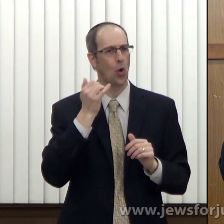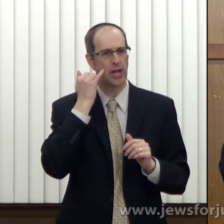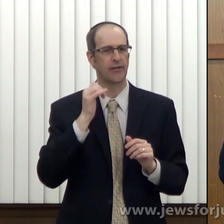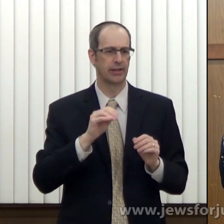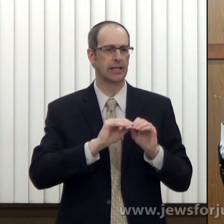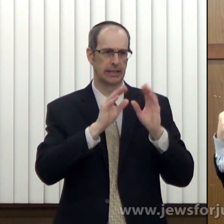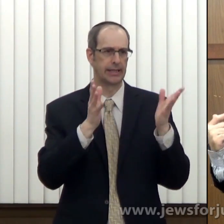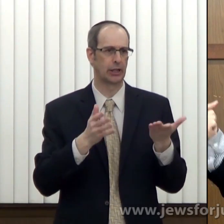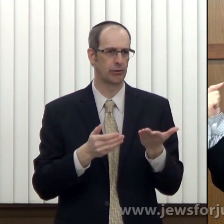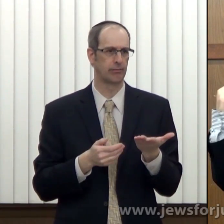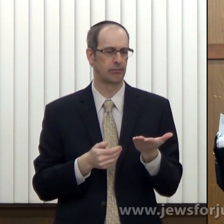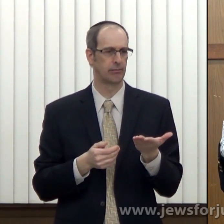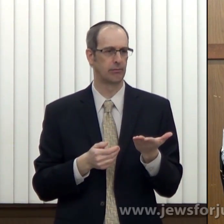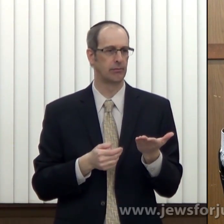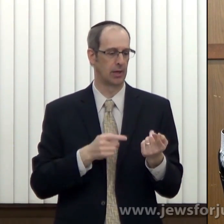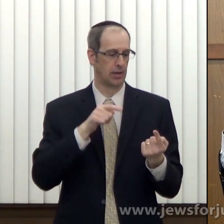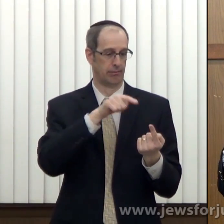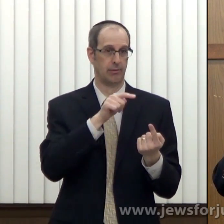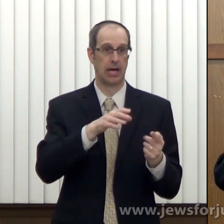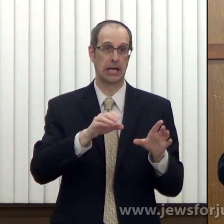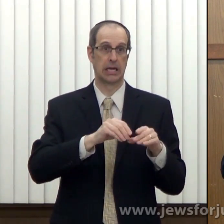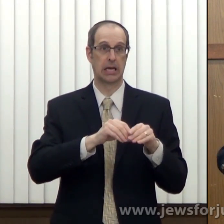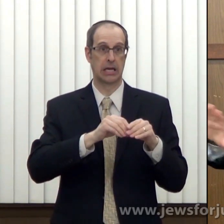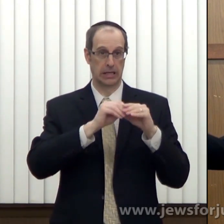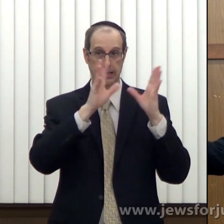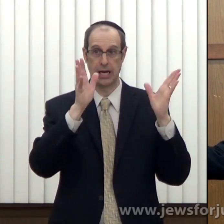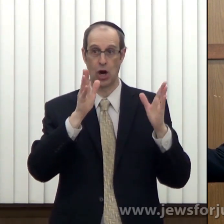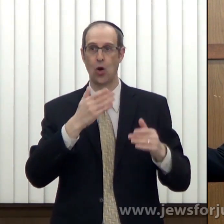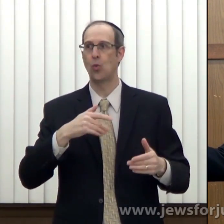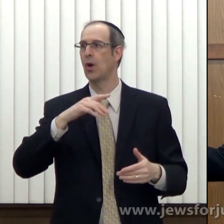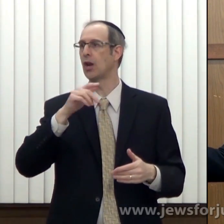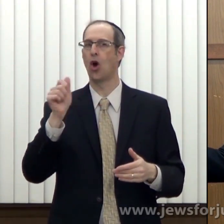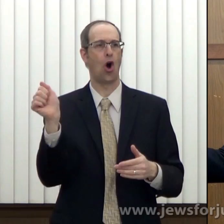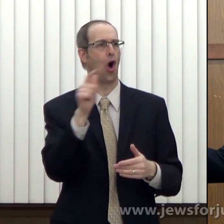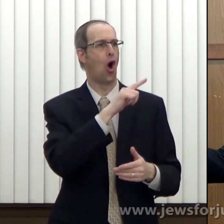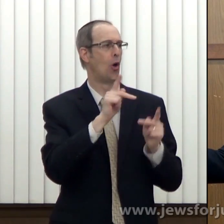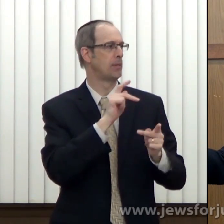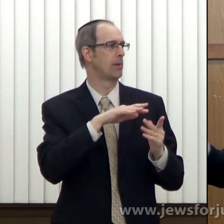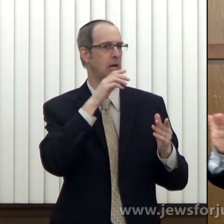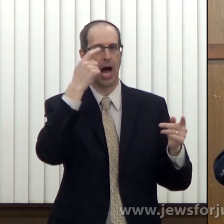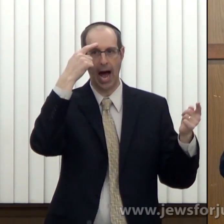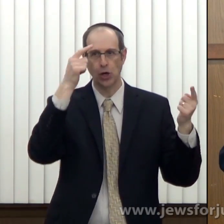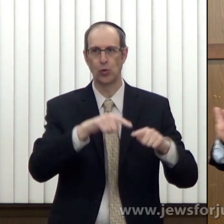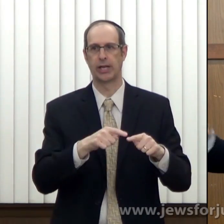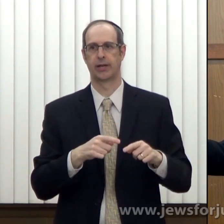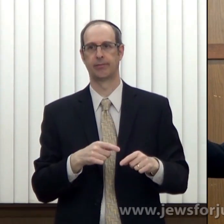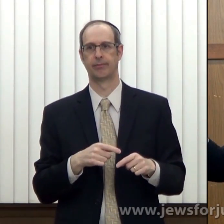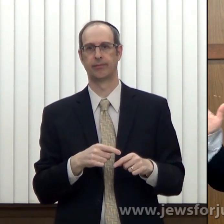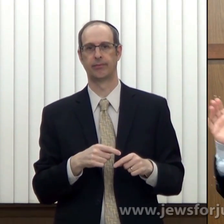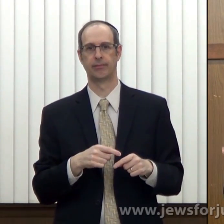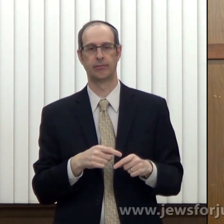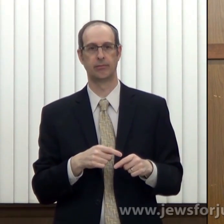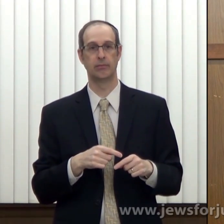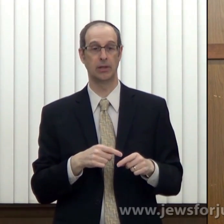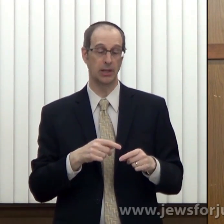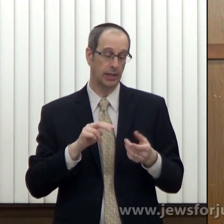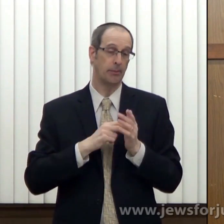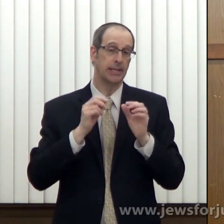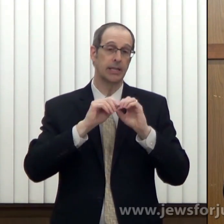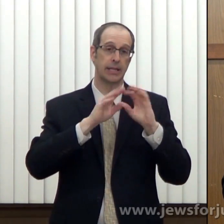clear? We know something is clear when everyone agrees. When everyone agrees, it's